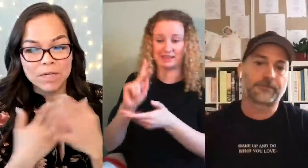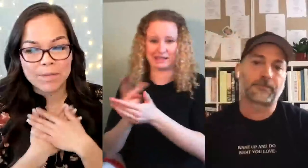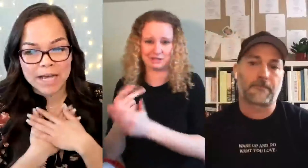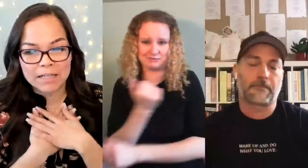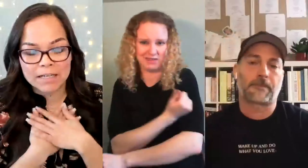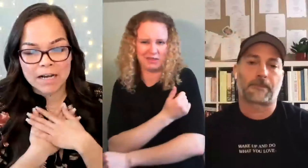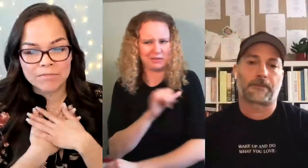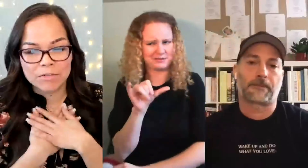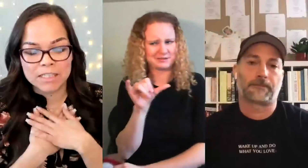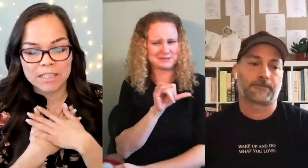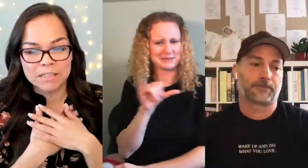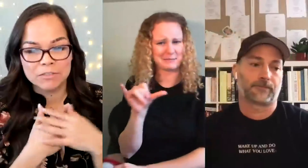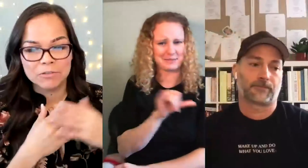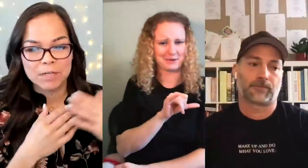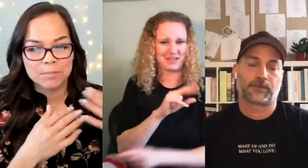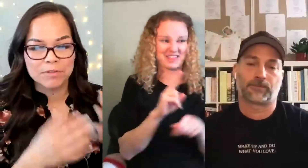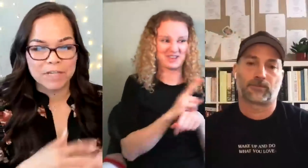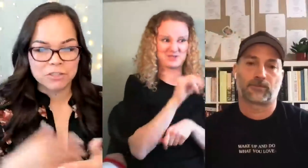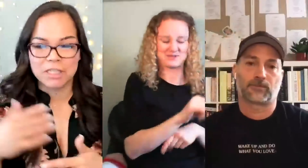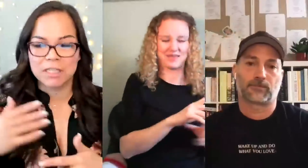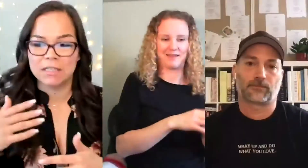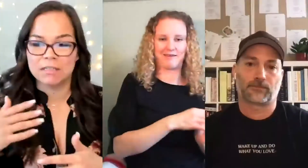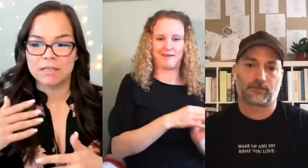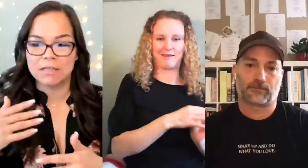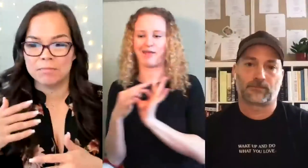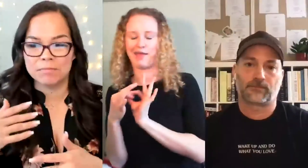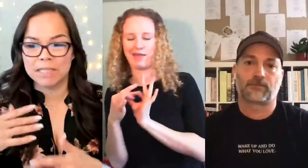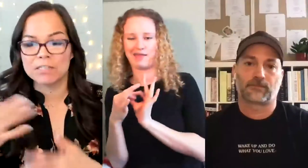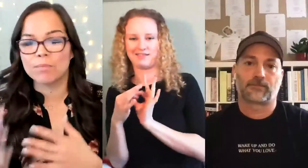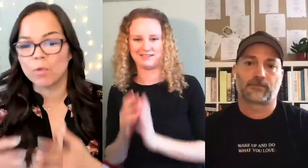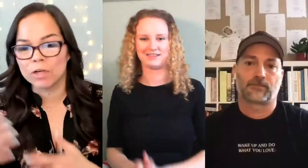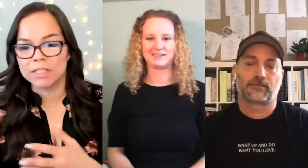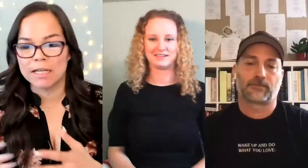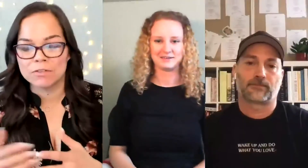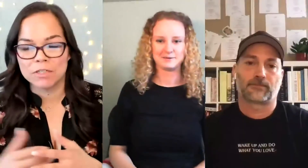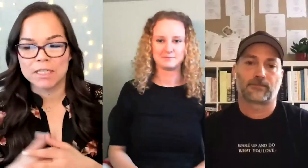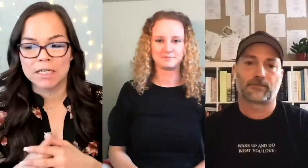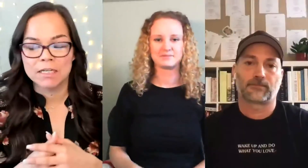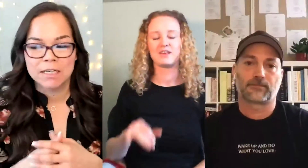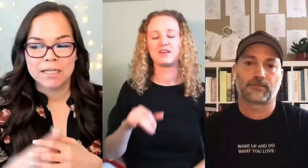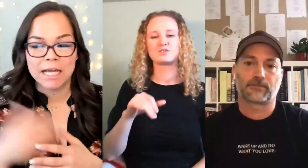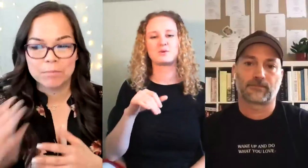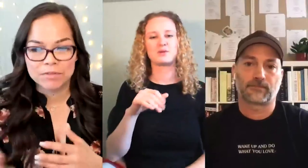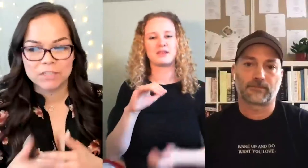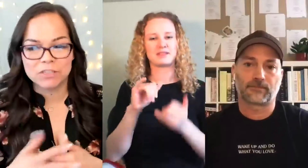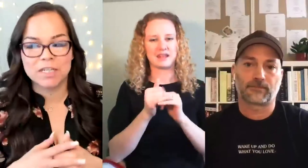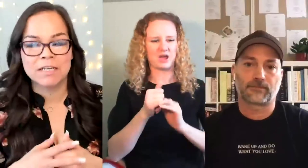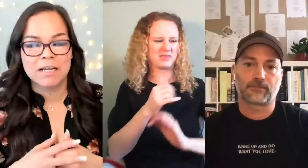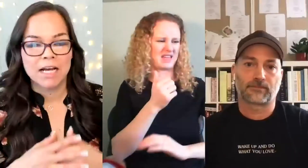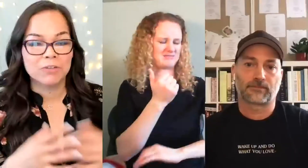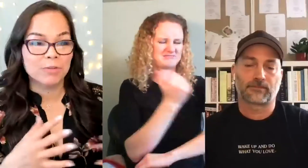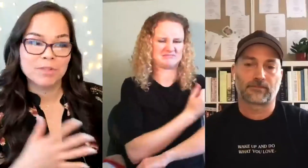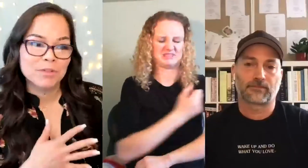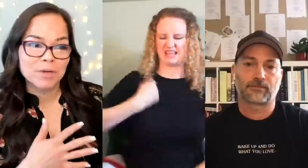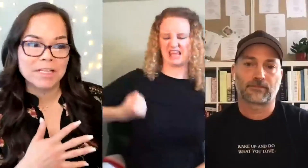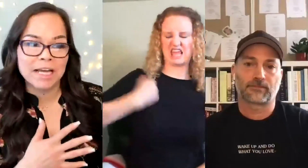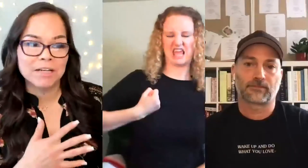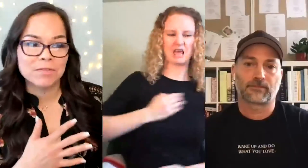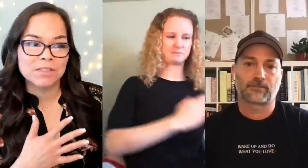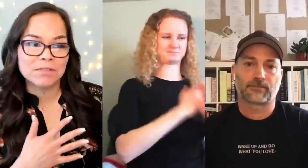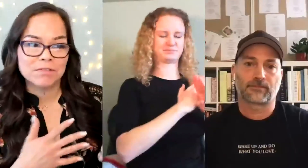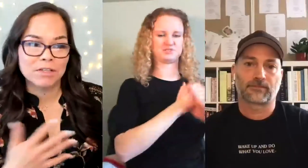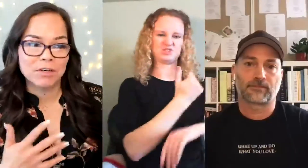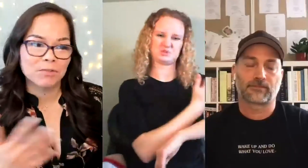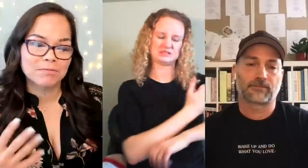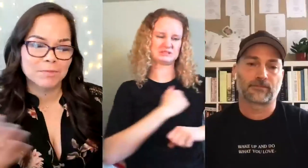in Winnipeg, like, I've worked in drug prevention, like support and that sort of thing, gang prevention. I grew up in the North End.